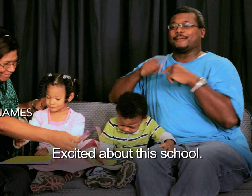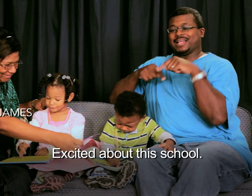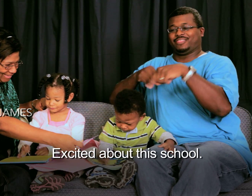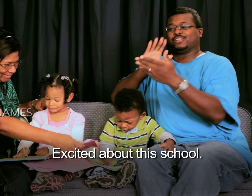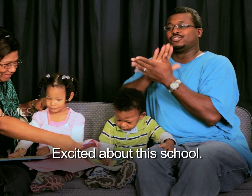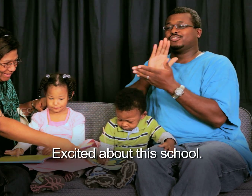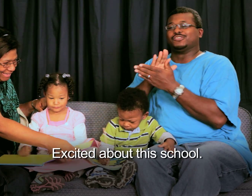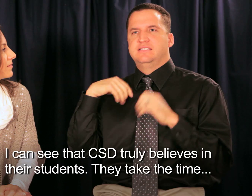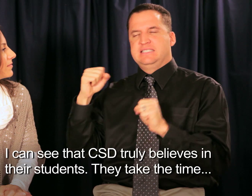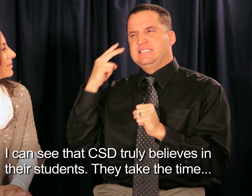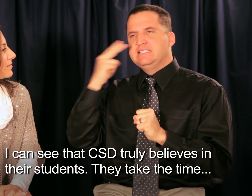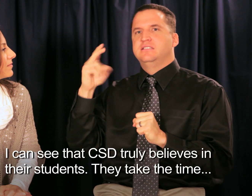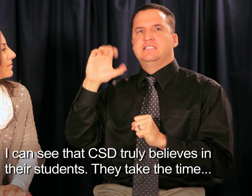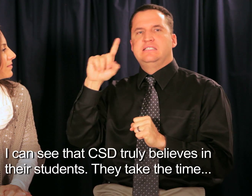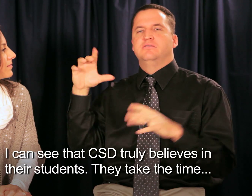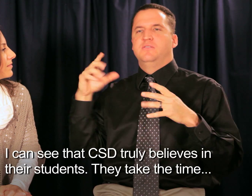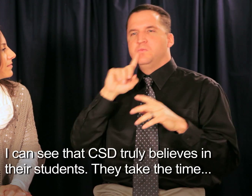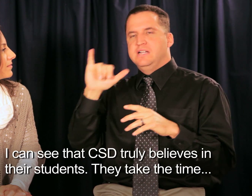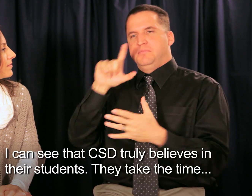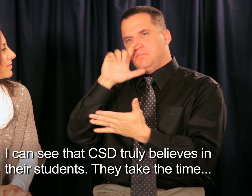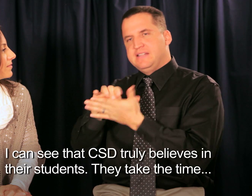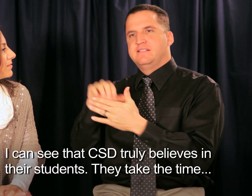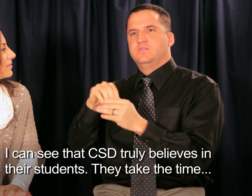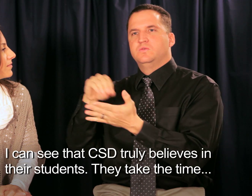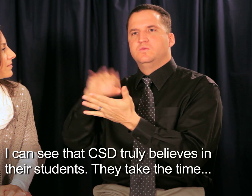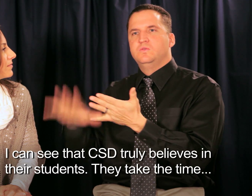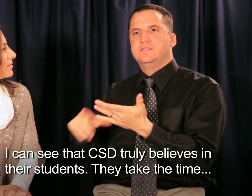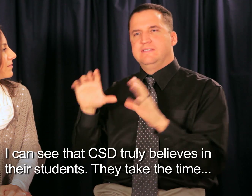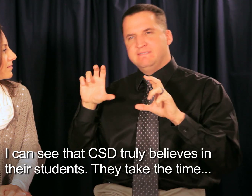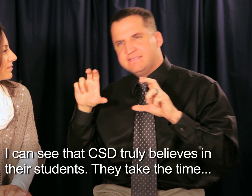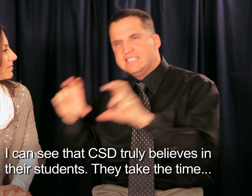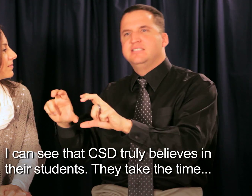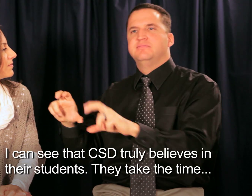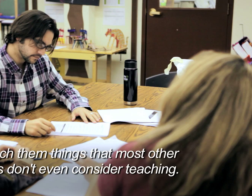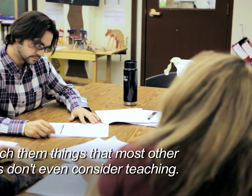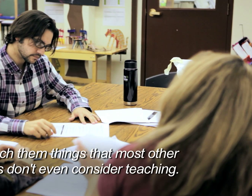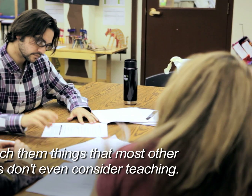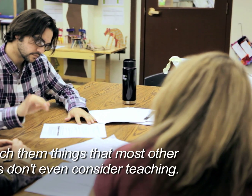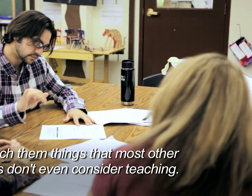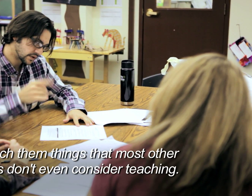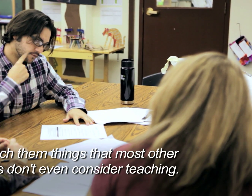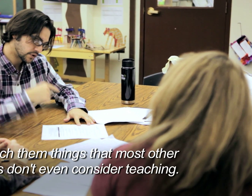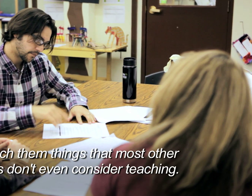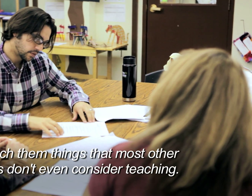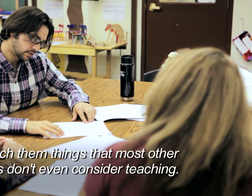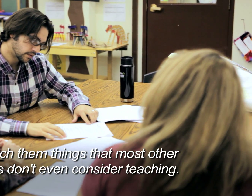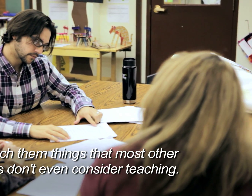this school. I can see that CSD truly believes in their students. They take their time to teach them things that most other schools